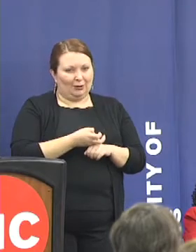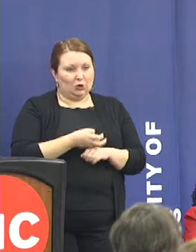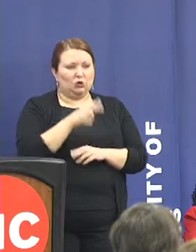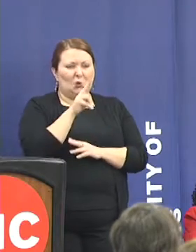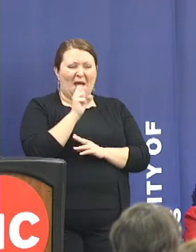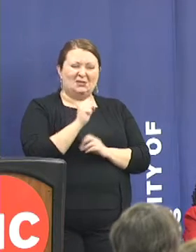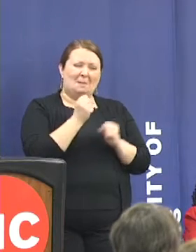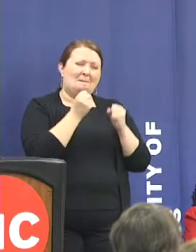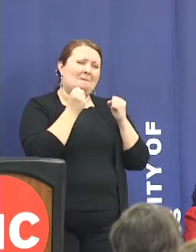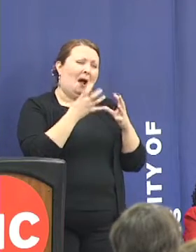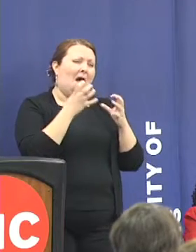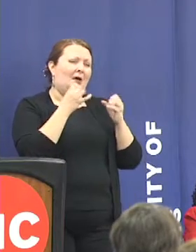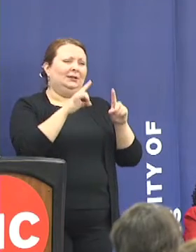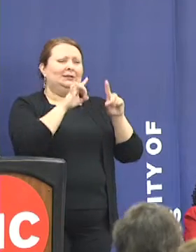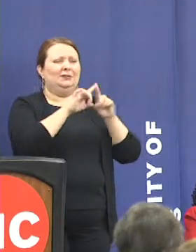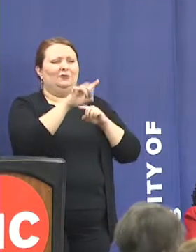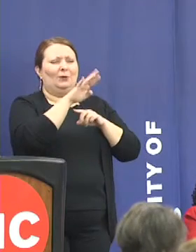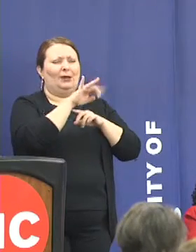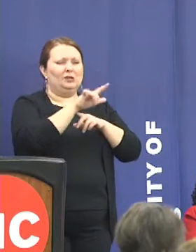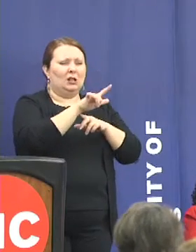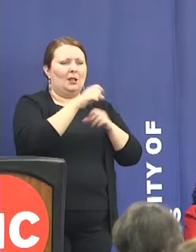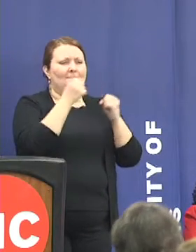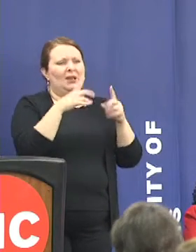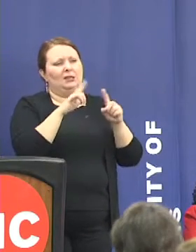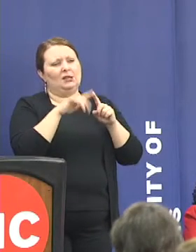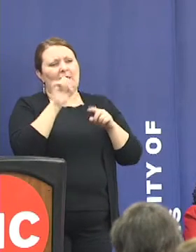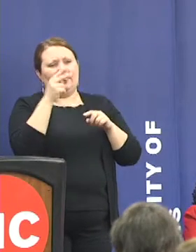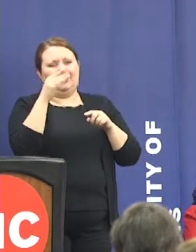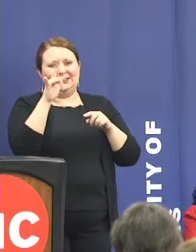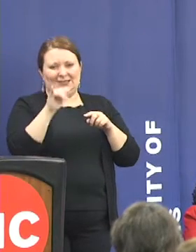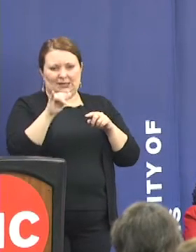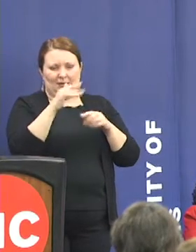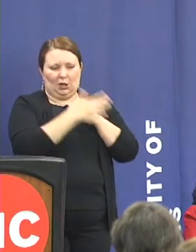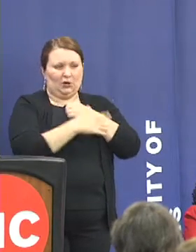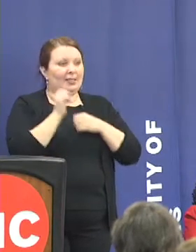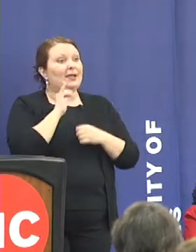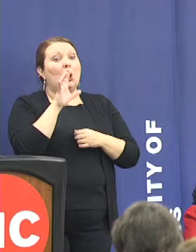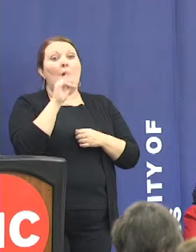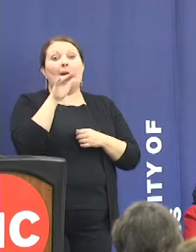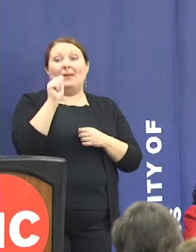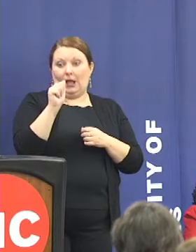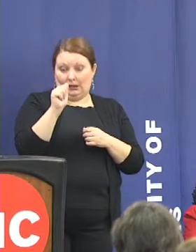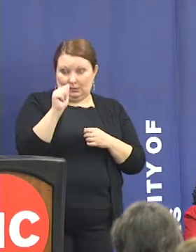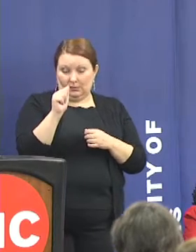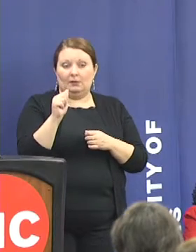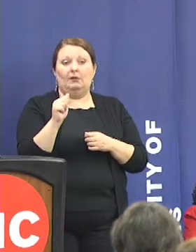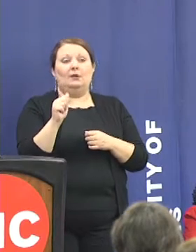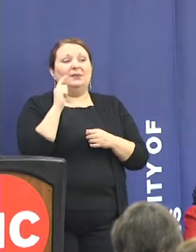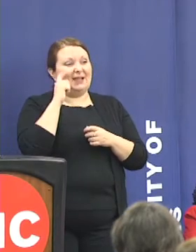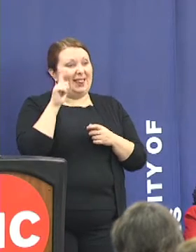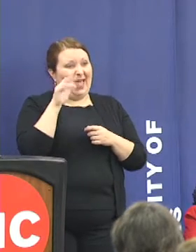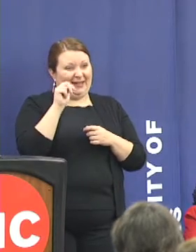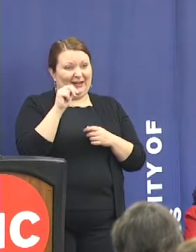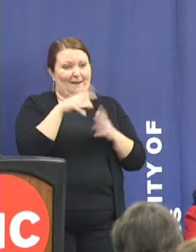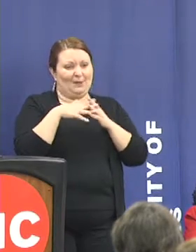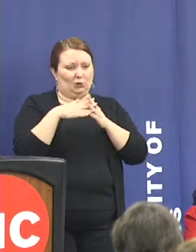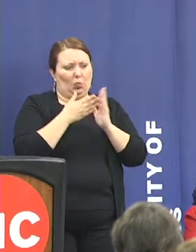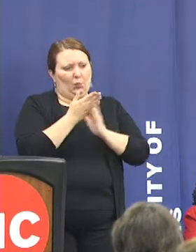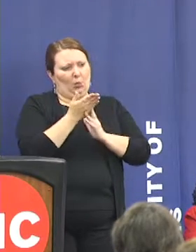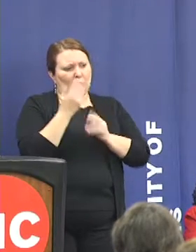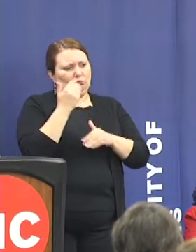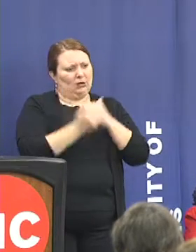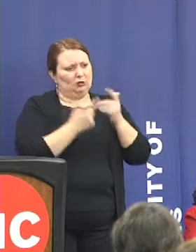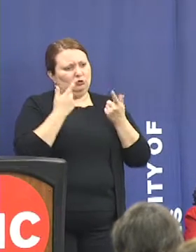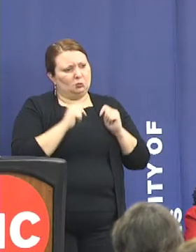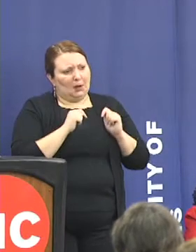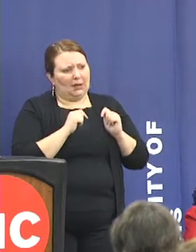is a multiracial, multi-ethnic country. So if in a country like Colombia, when they try, because Latin America has gone through its own process of